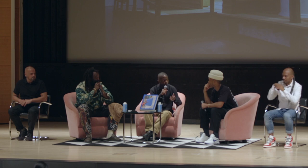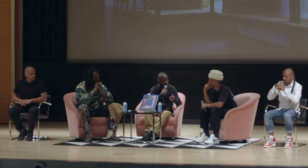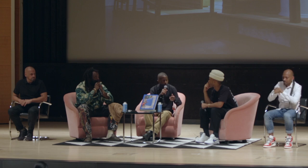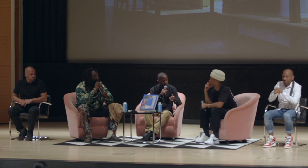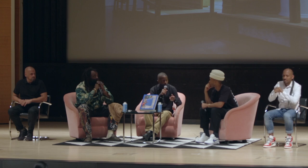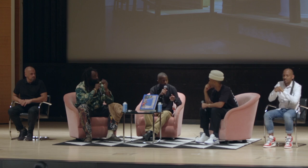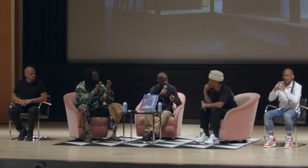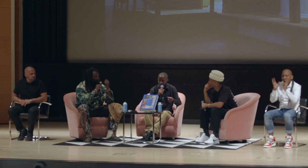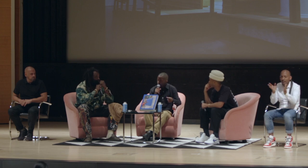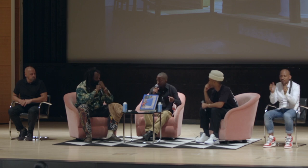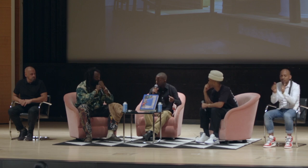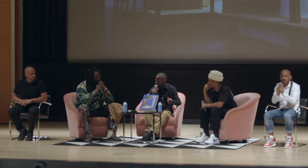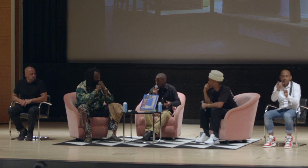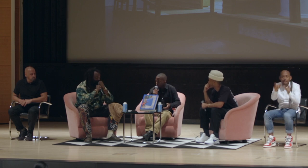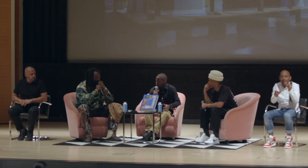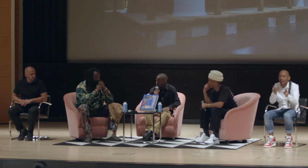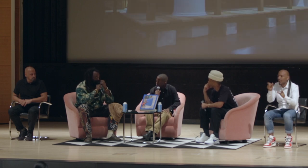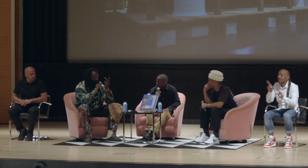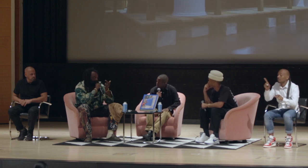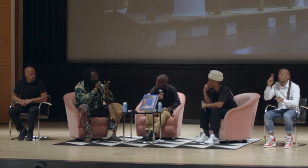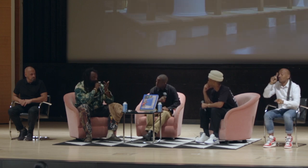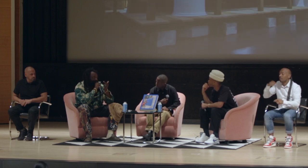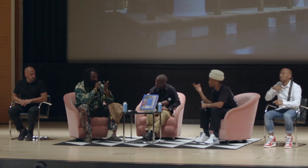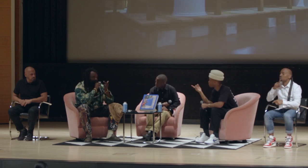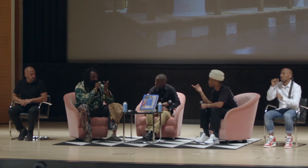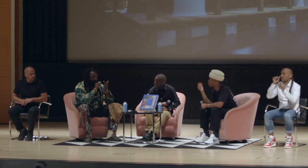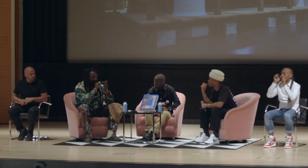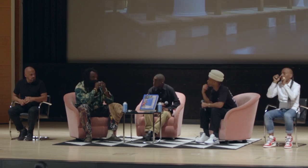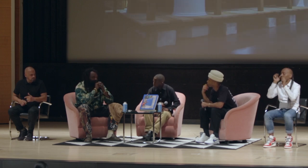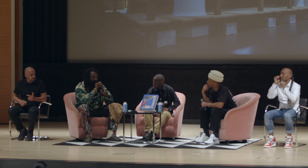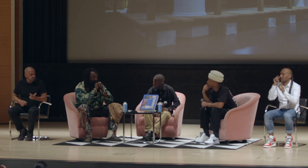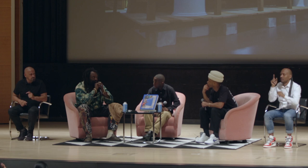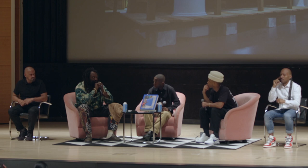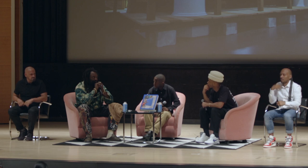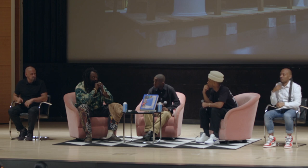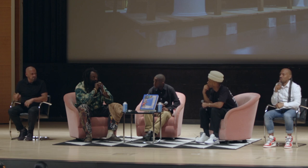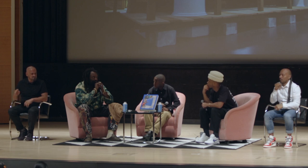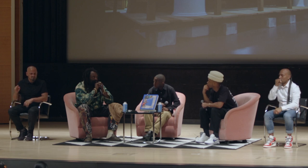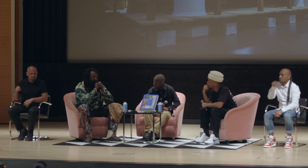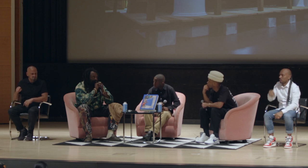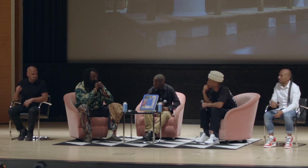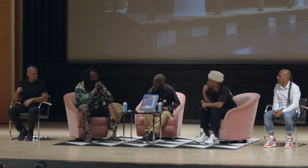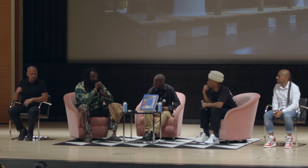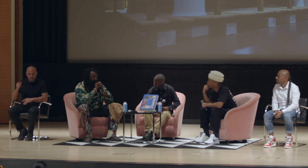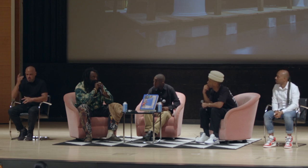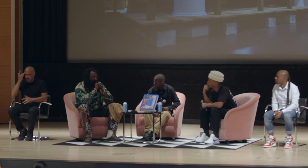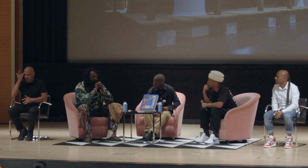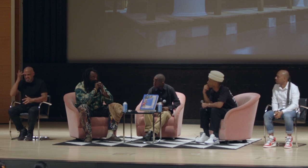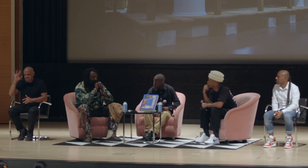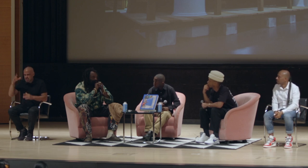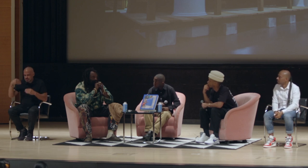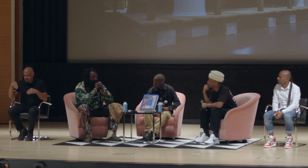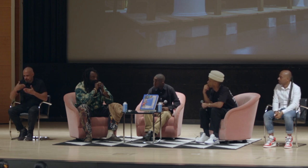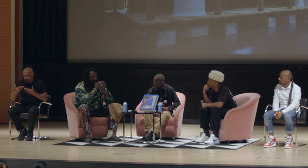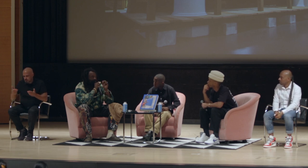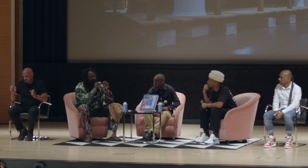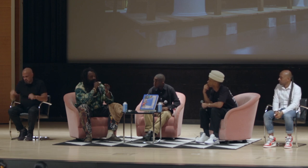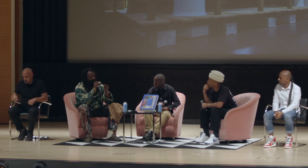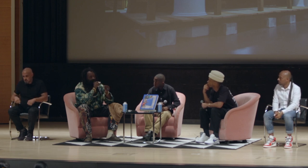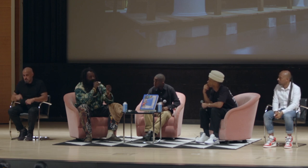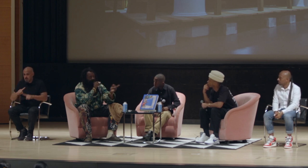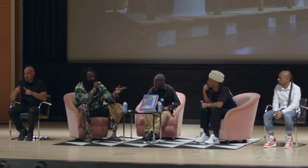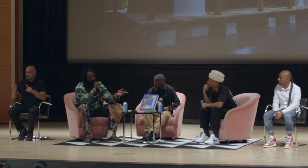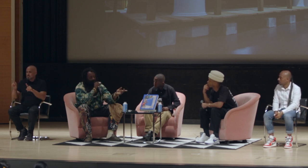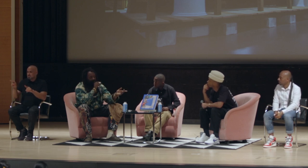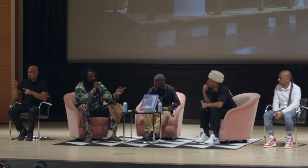dialogue with people. You know, it's fascinating. Like, no, he was genius at so many things. But he's a